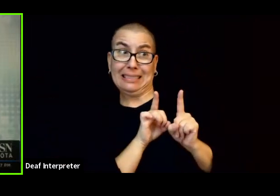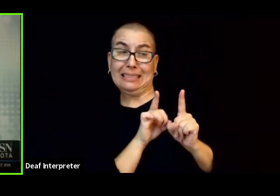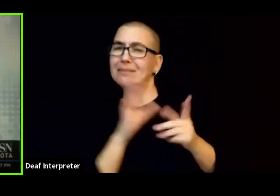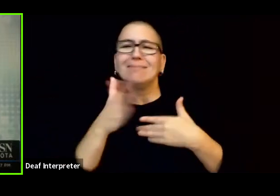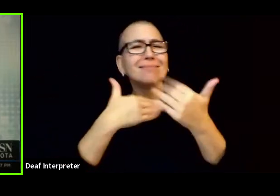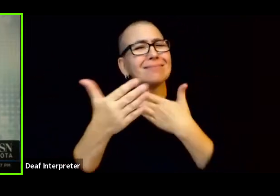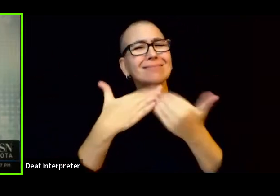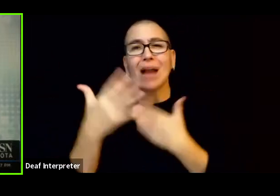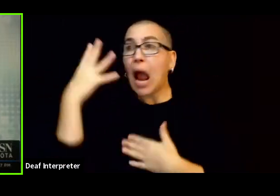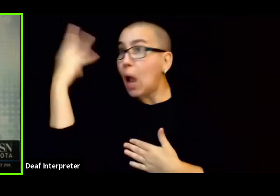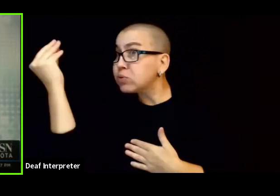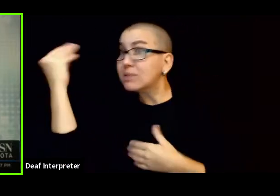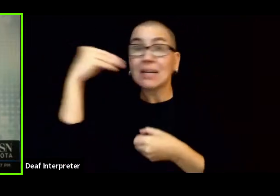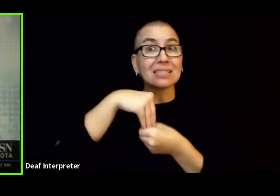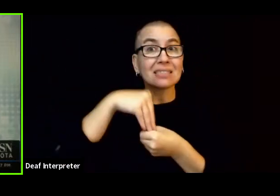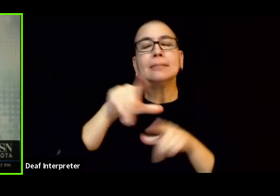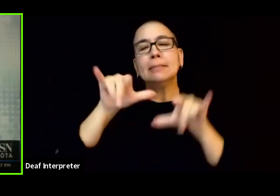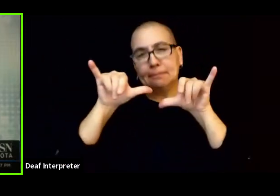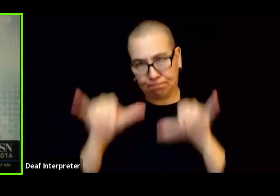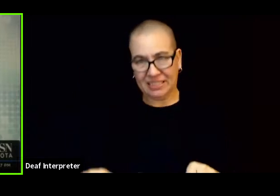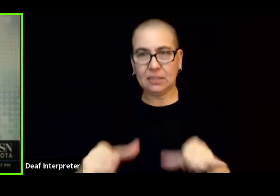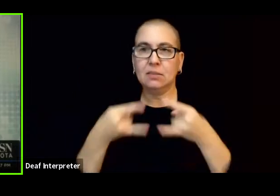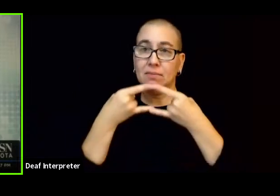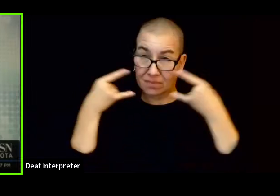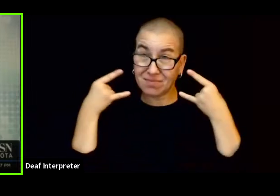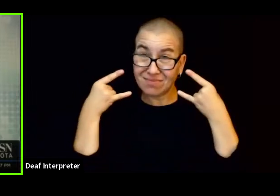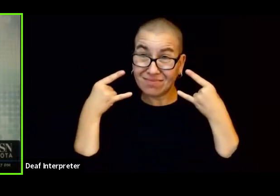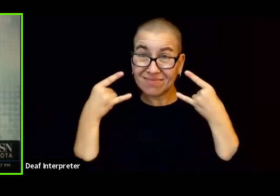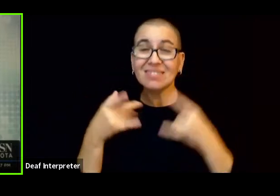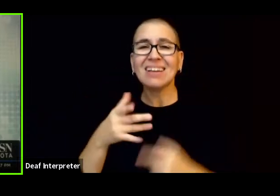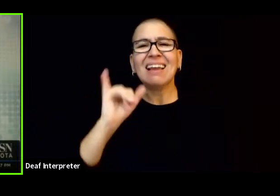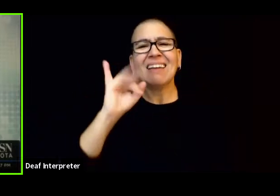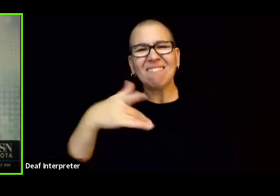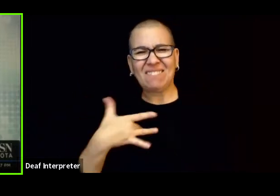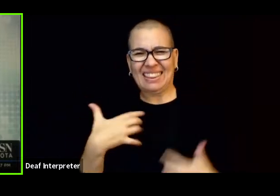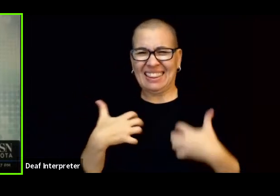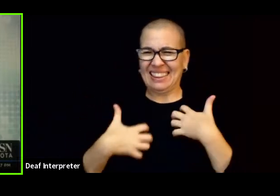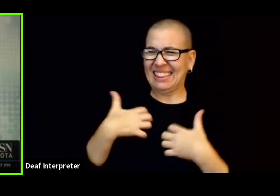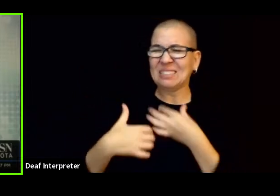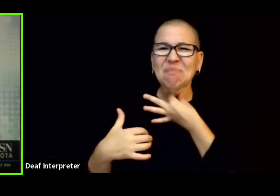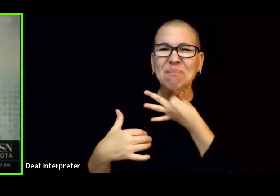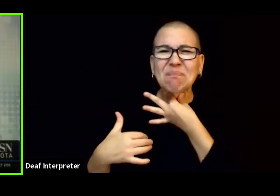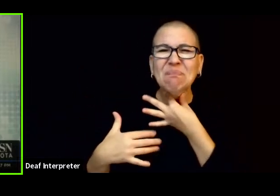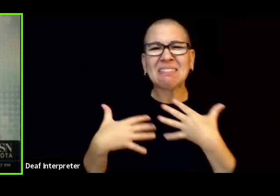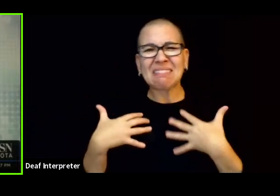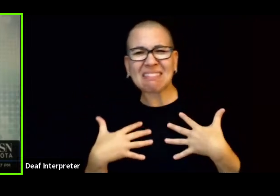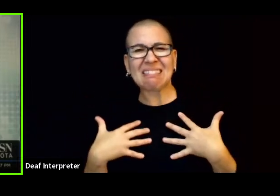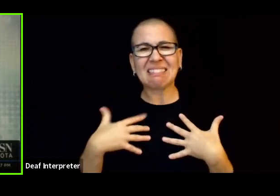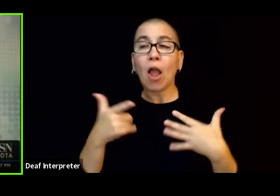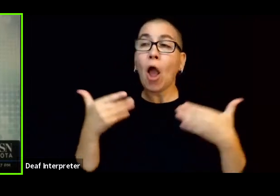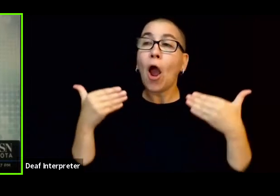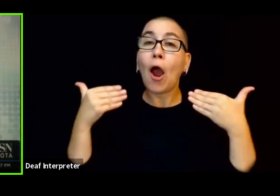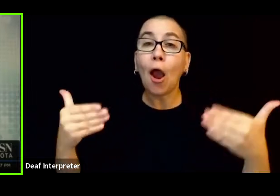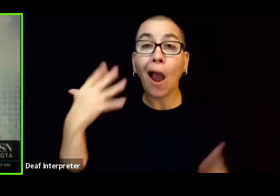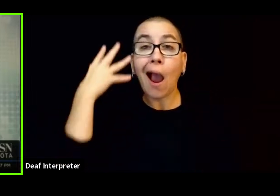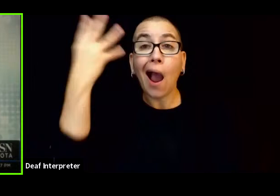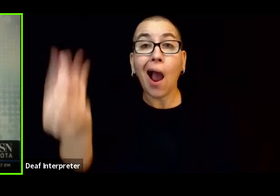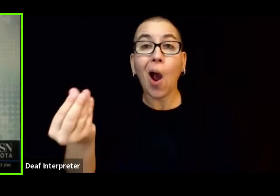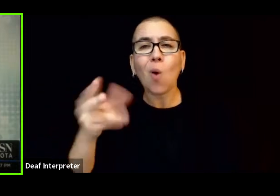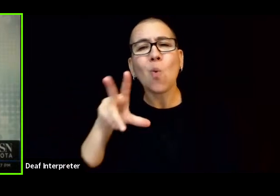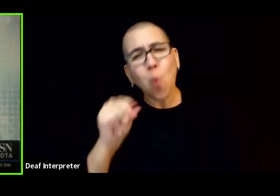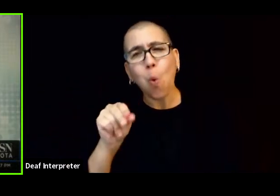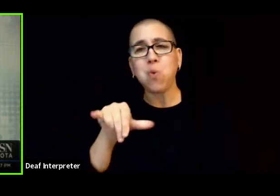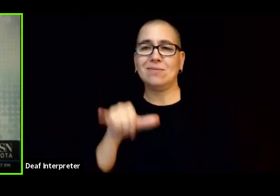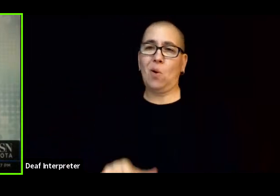home when we're sick, avoiding large gatherings, and getting tested when it's appropriate to do so. With that, I want to thank